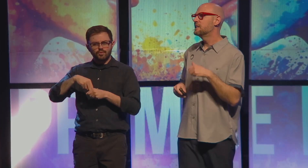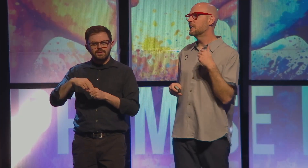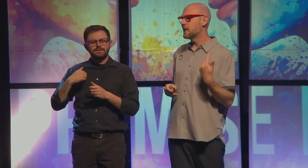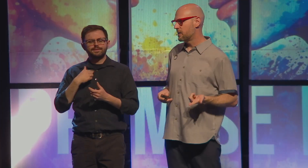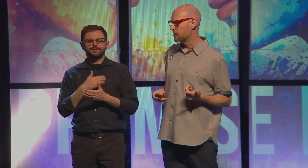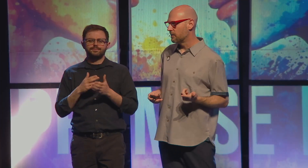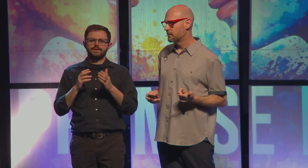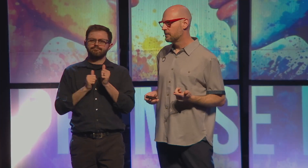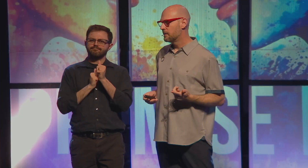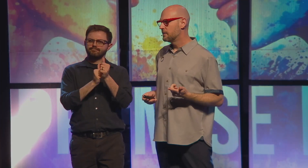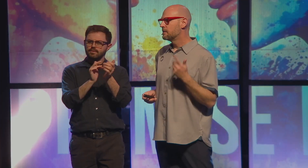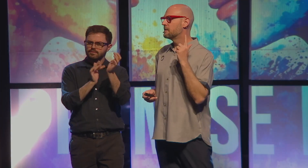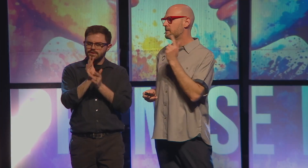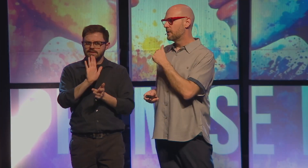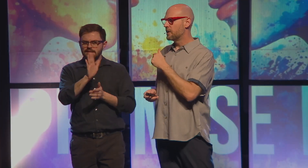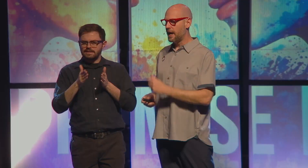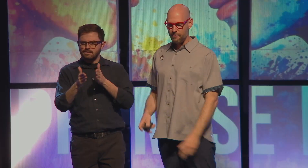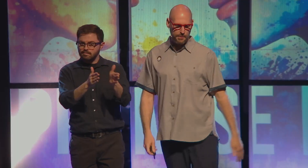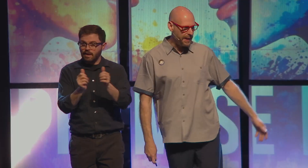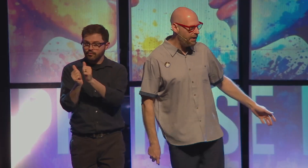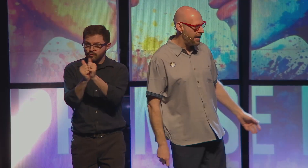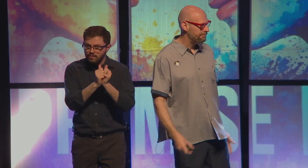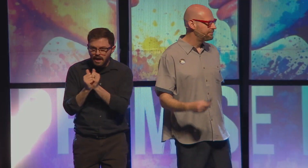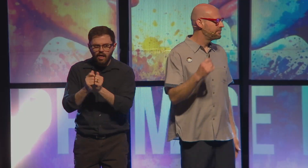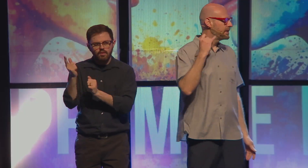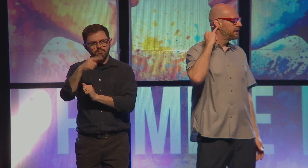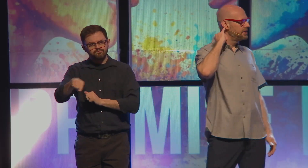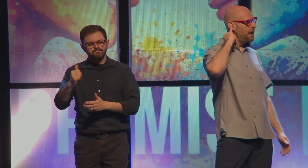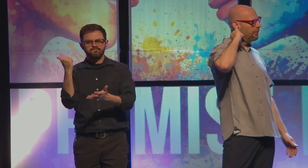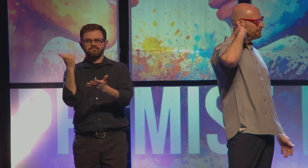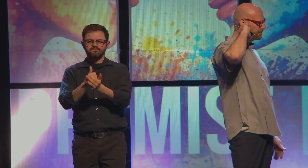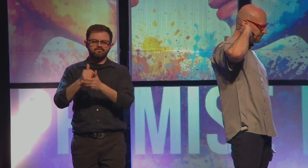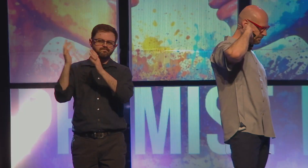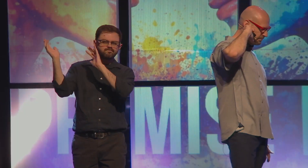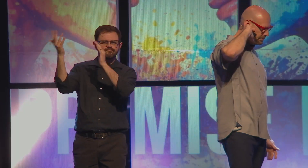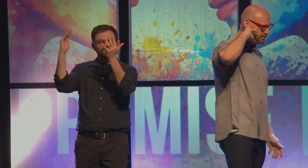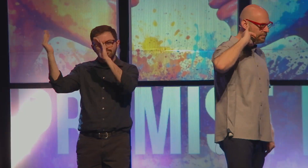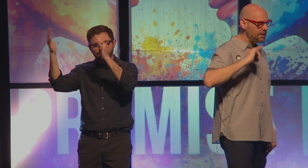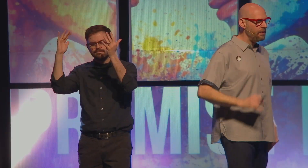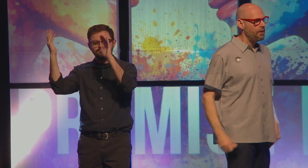Jesus together. There you have it. All right. So